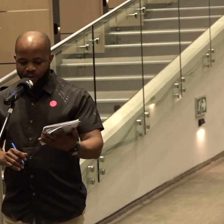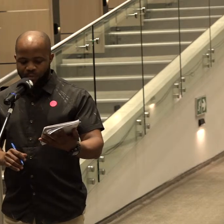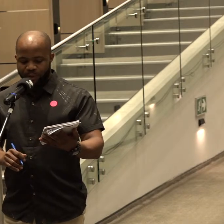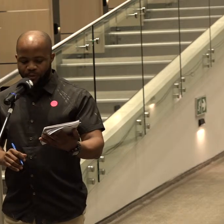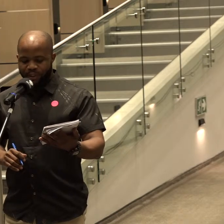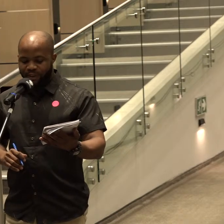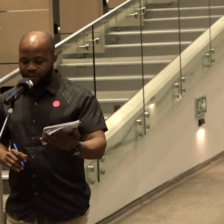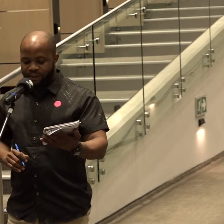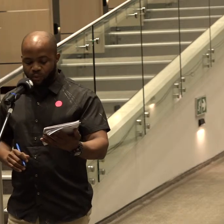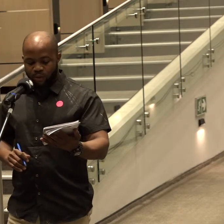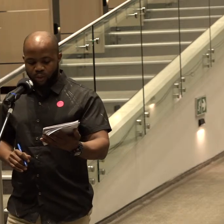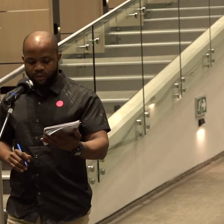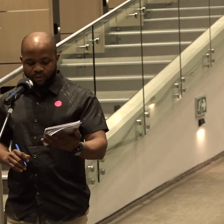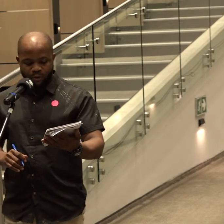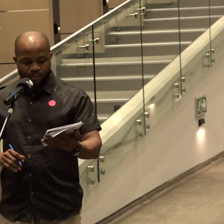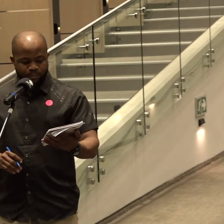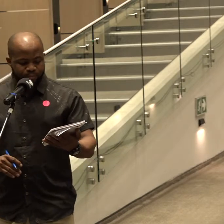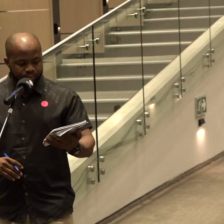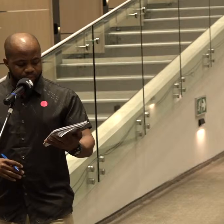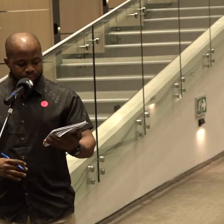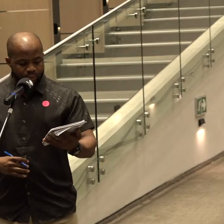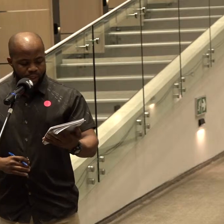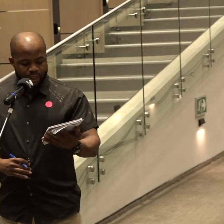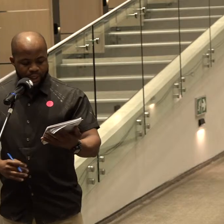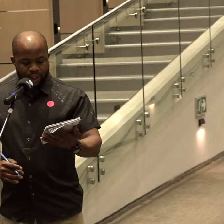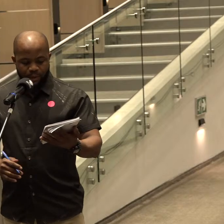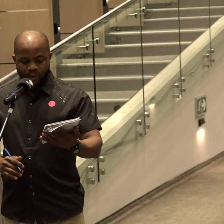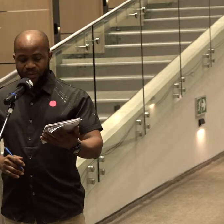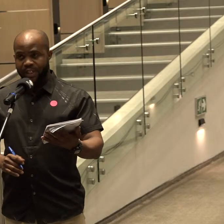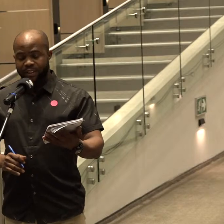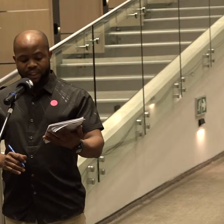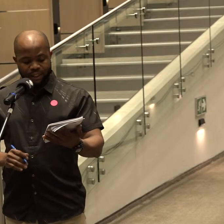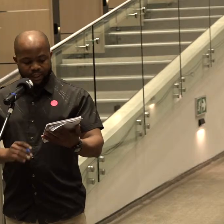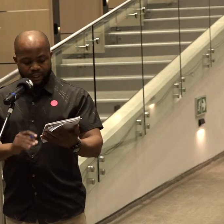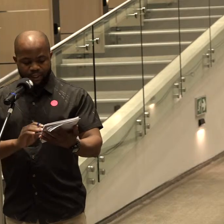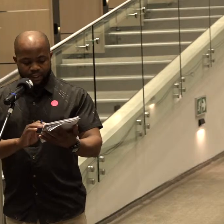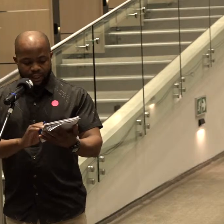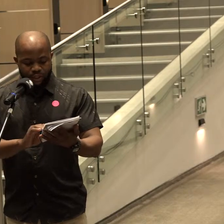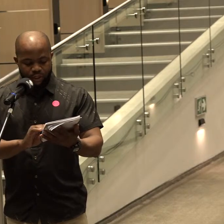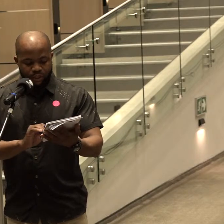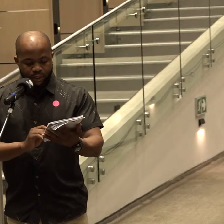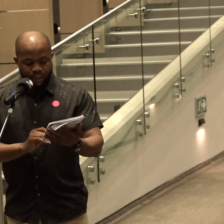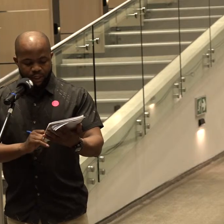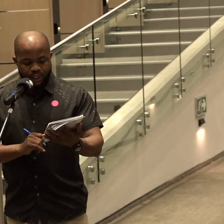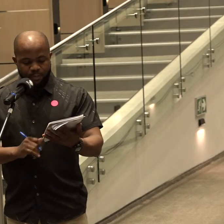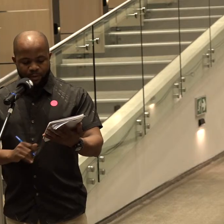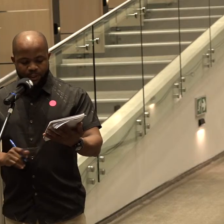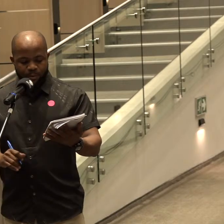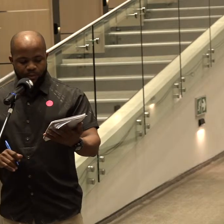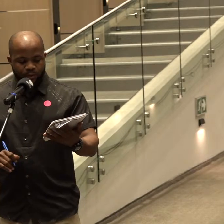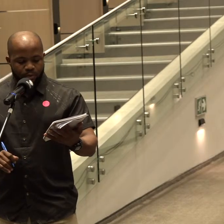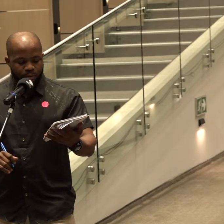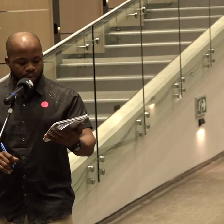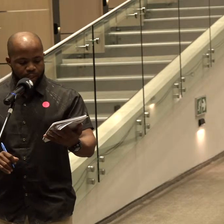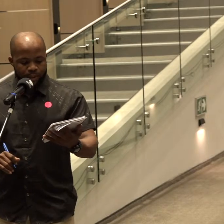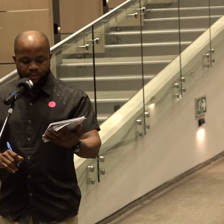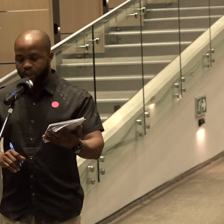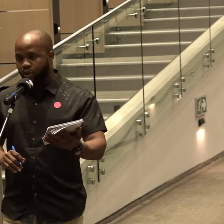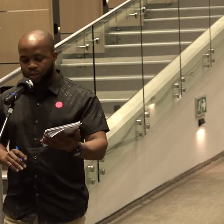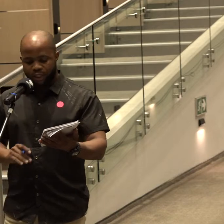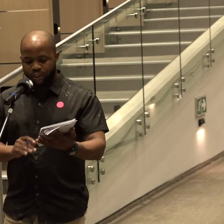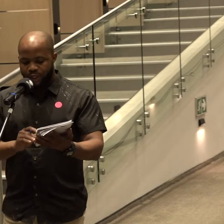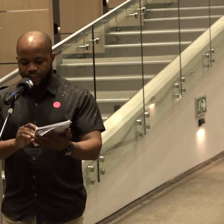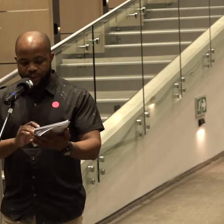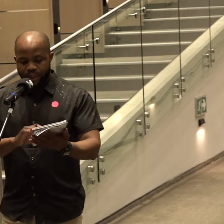from Winterfell 124. uh we have a center there that is actually responsible for